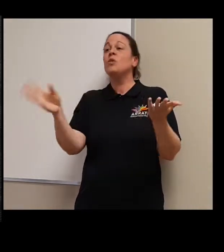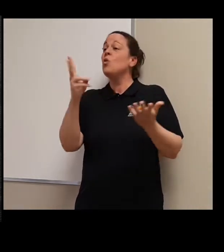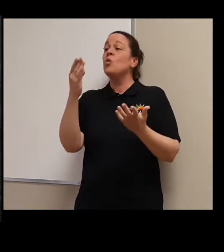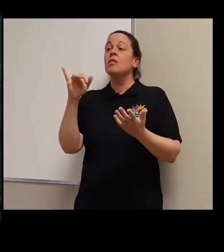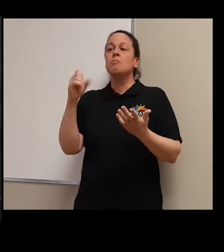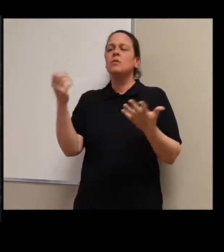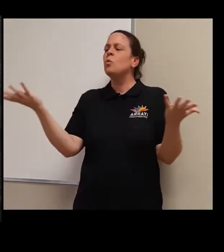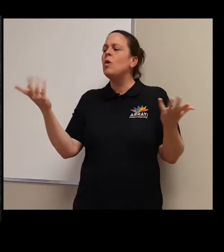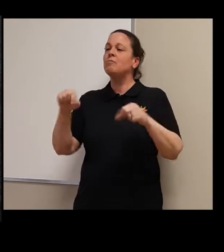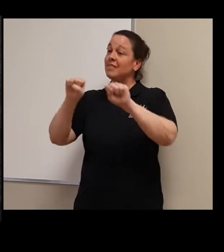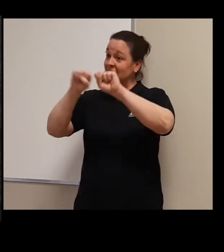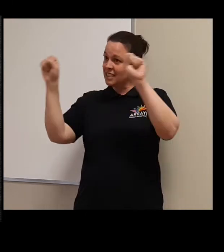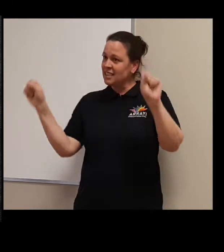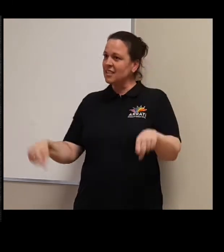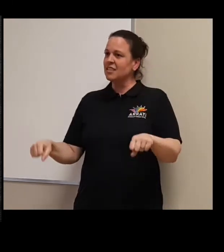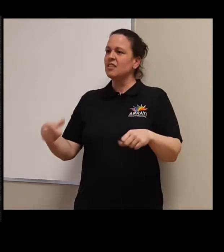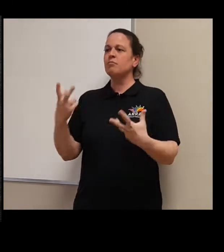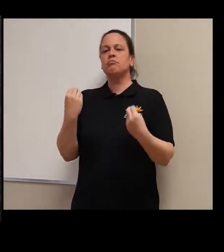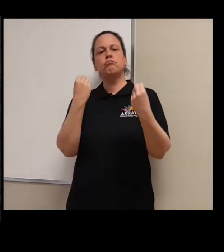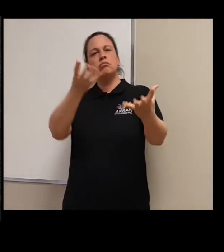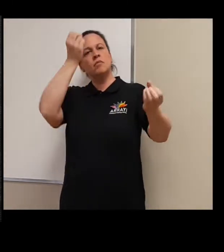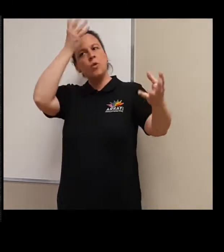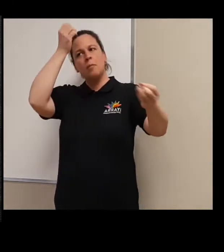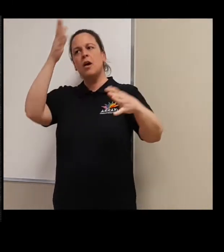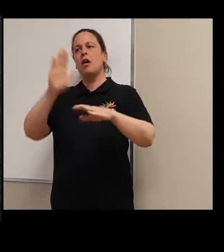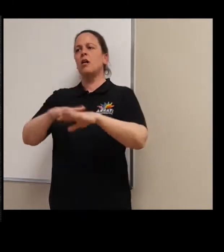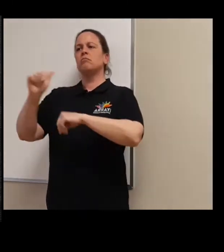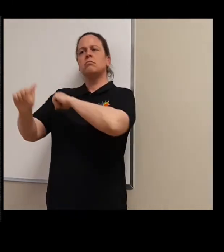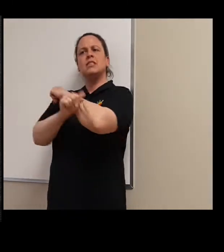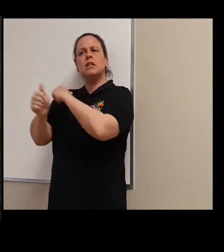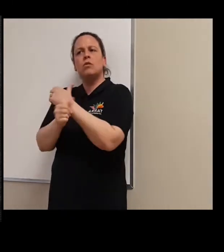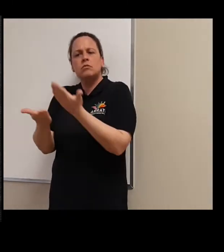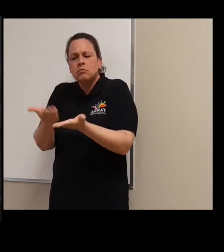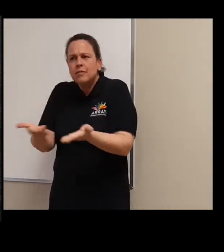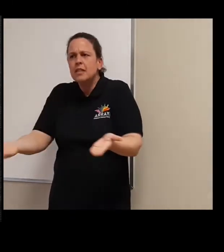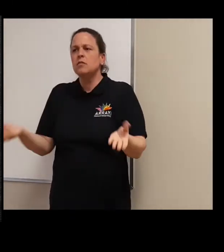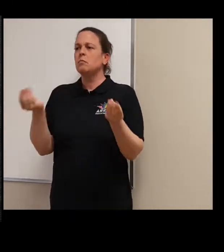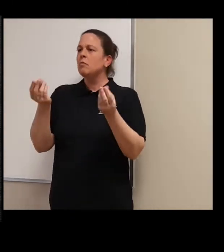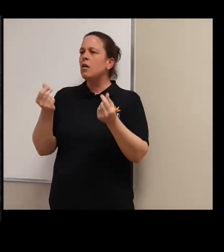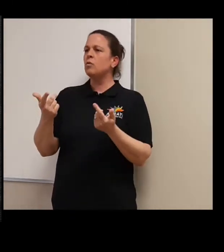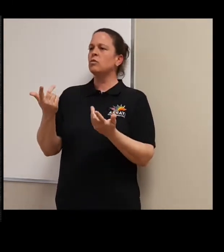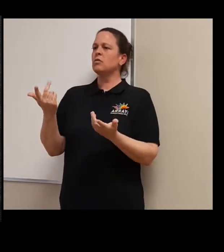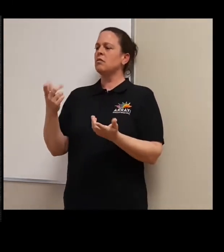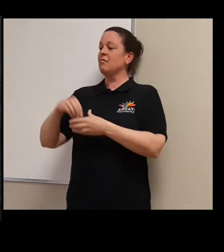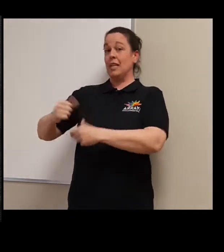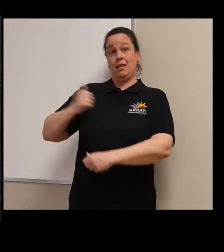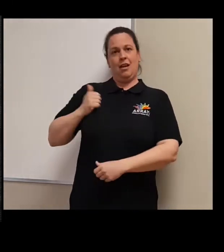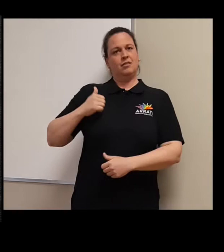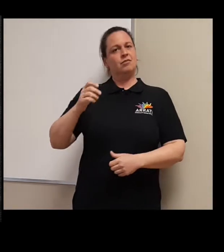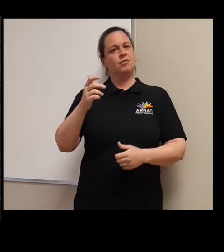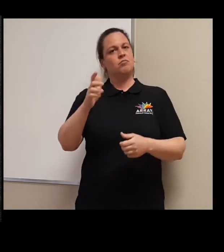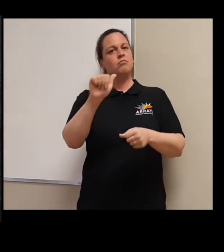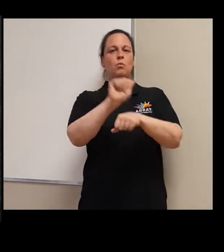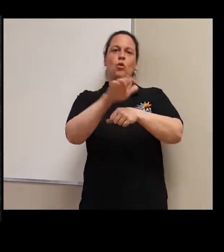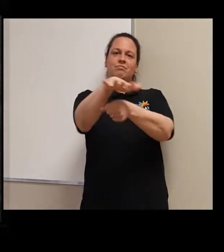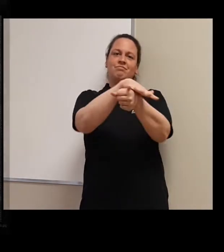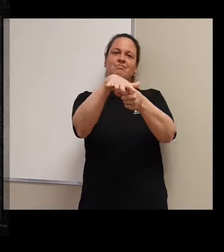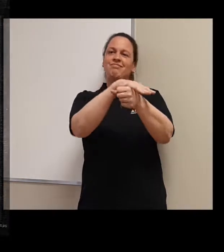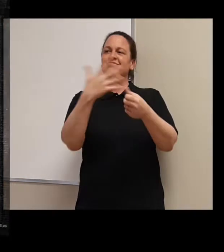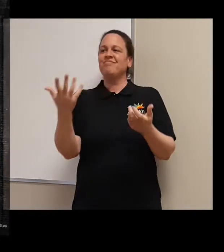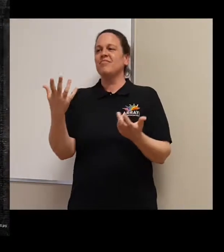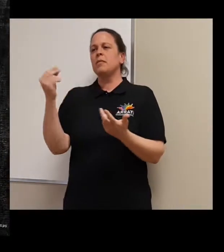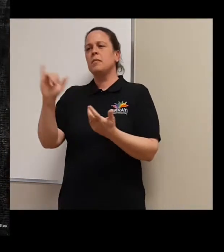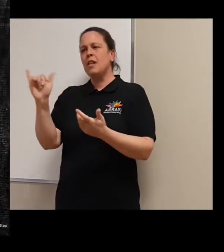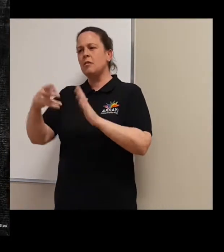It's a system of information about dangerous things or materials in Canadian workplaces. It includes things